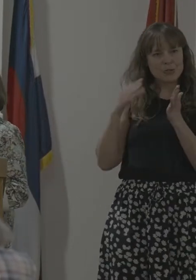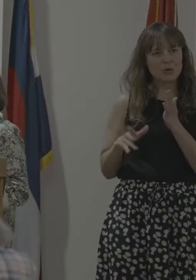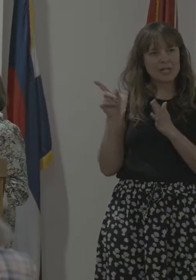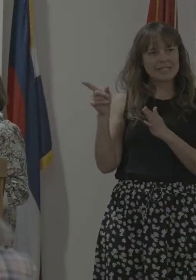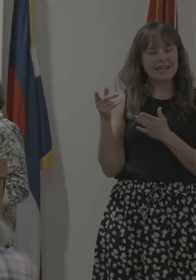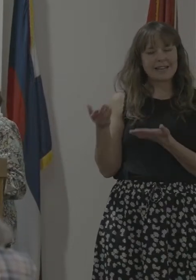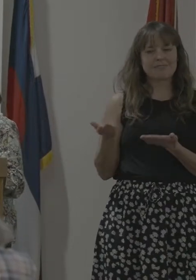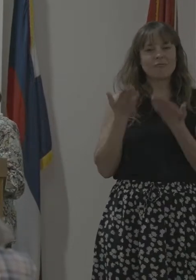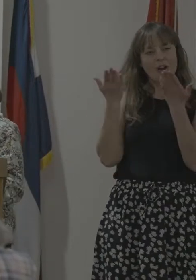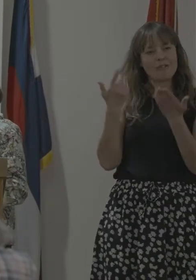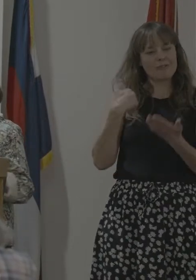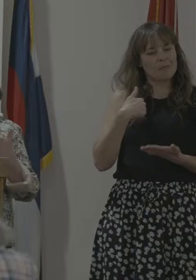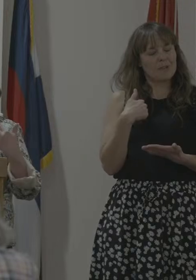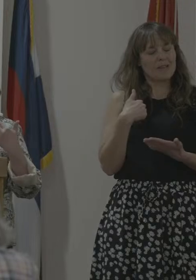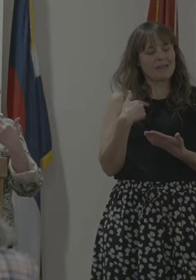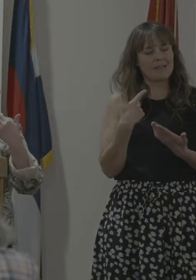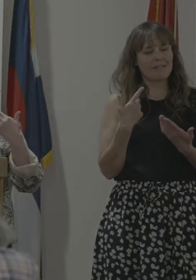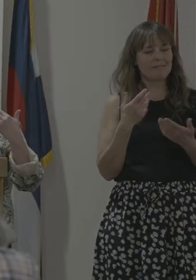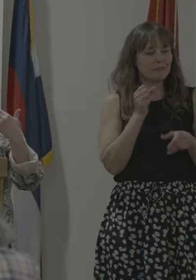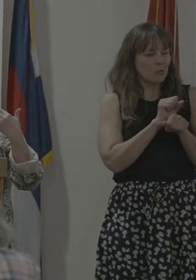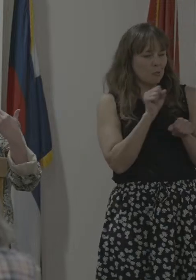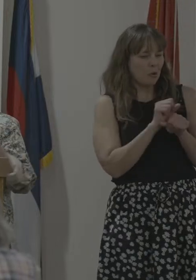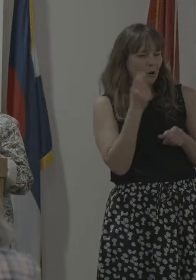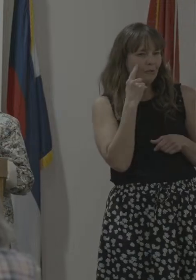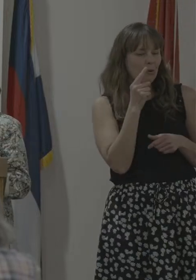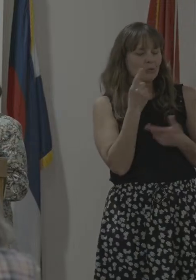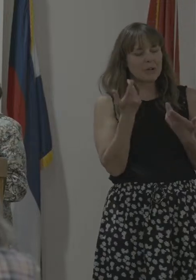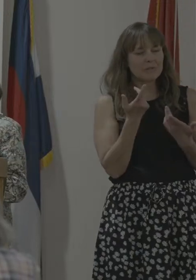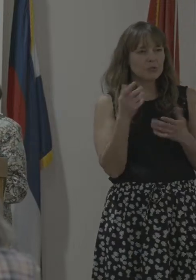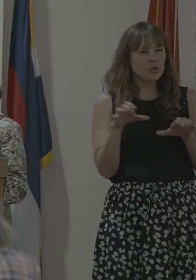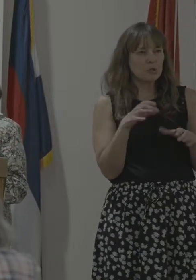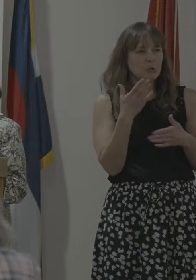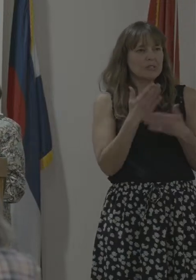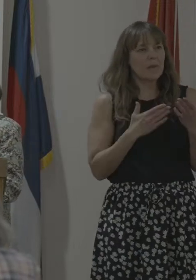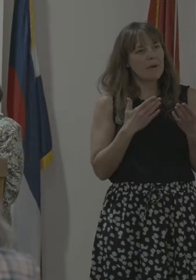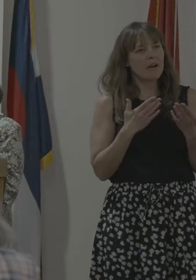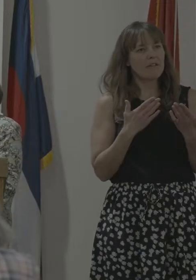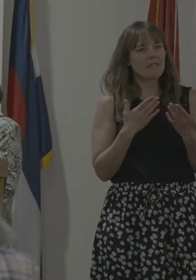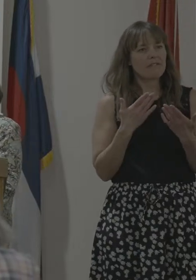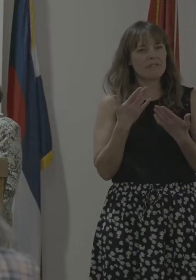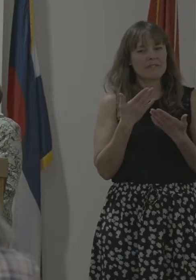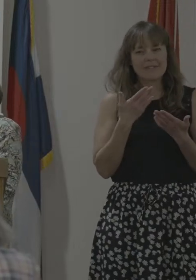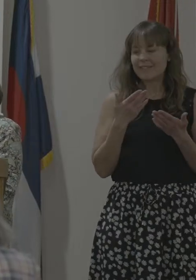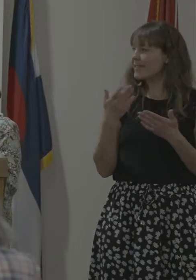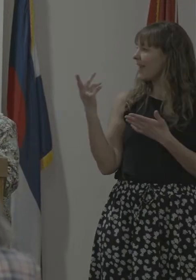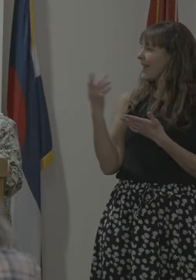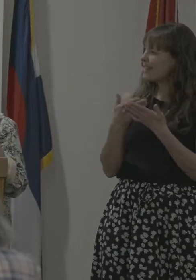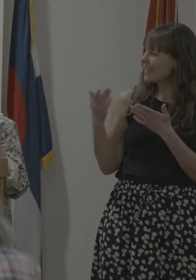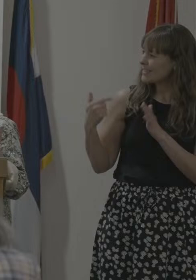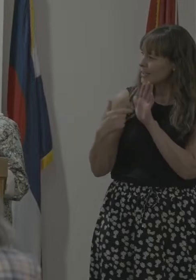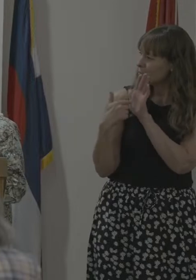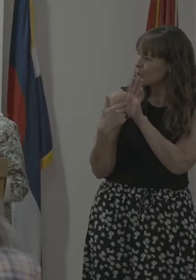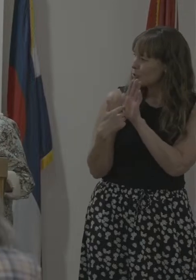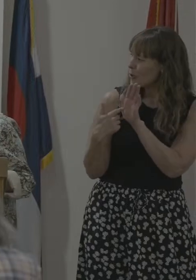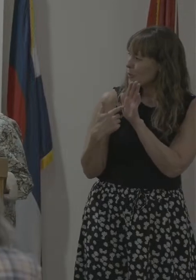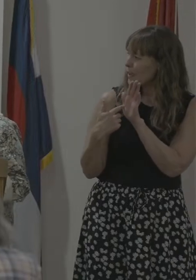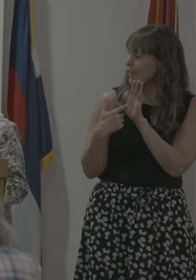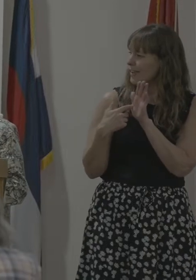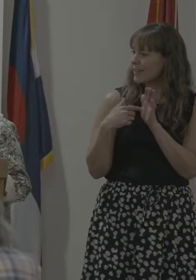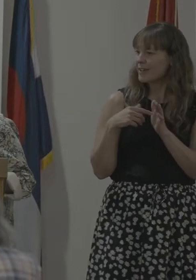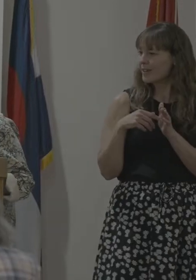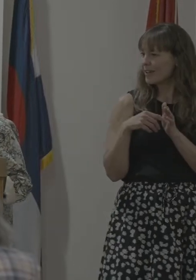the opportunity to do some of the posters that he's been shown against of Radium